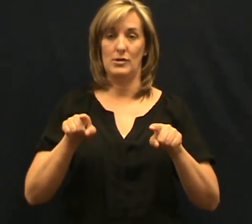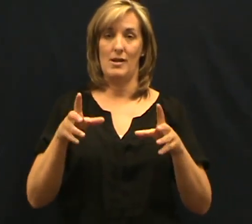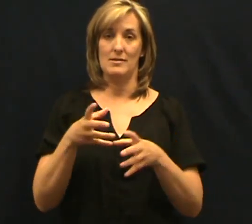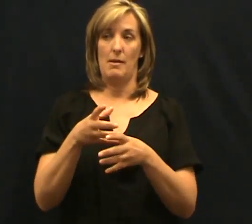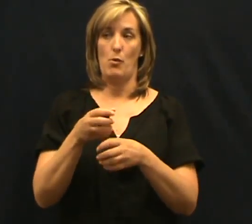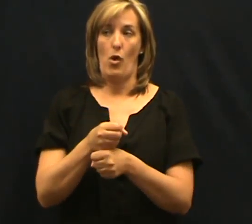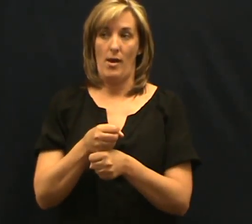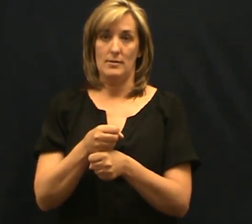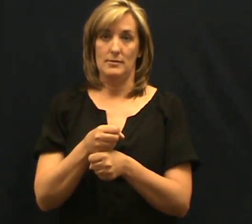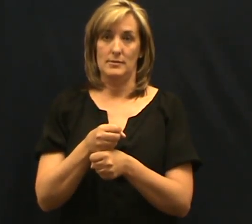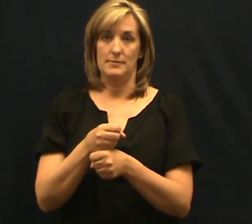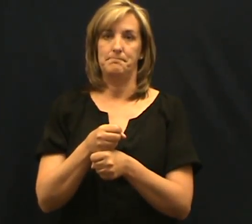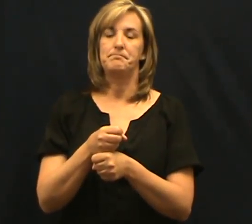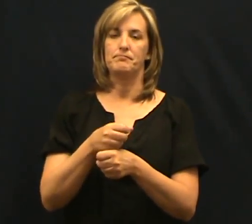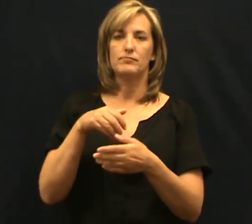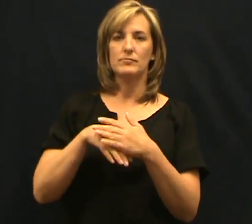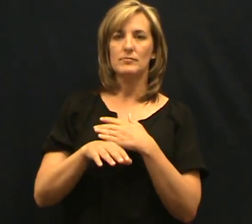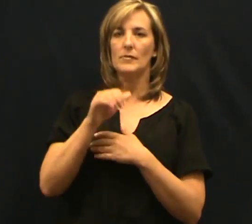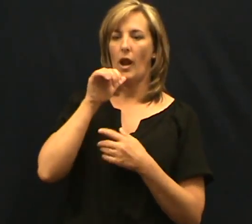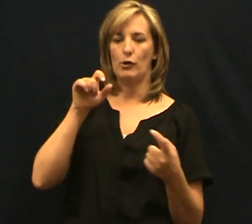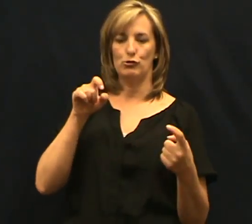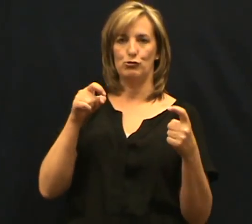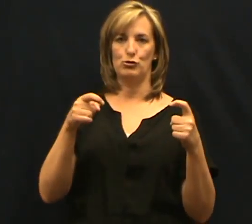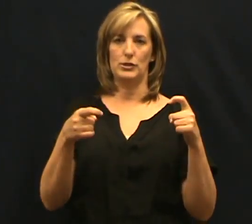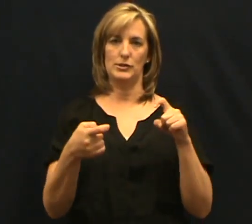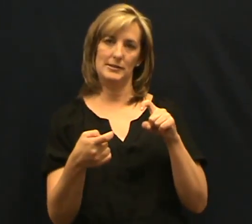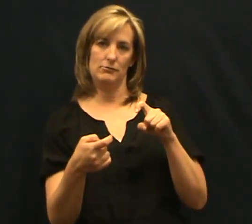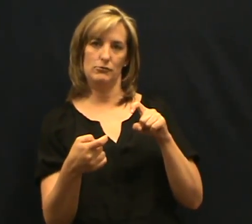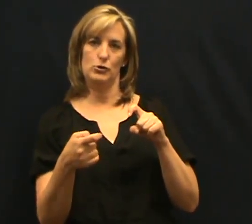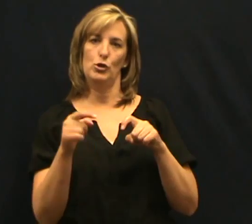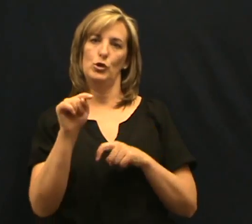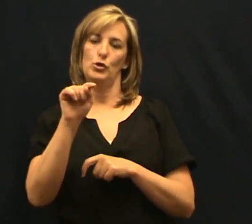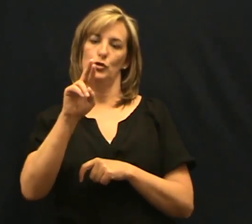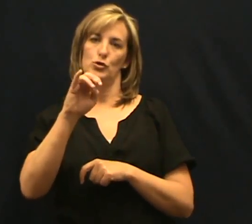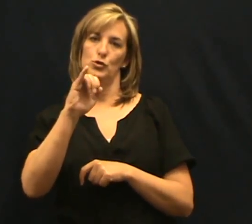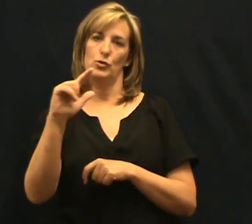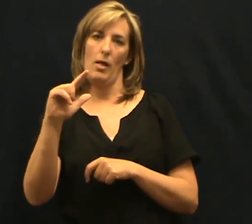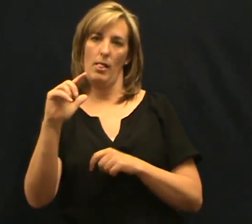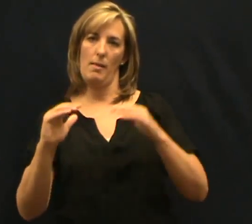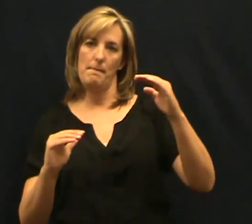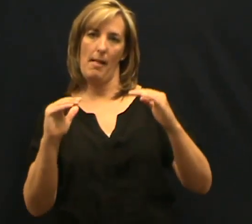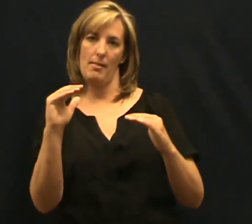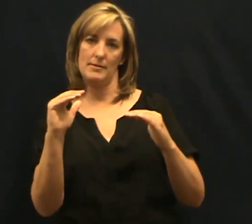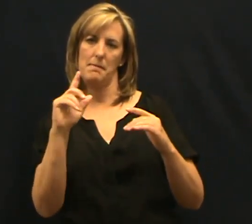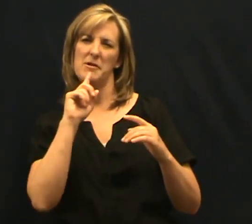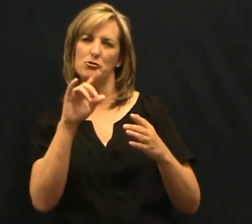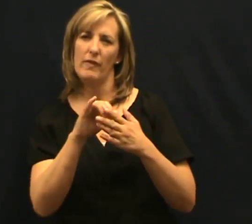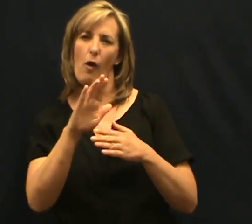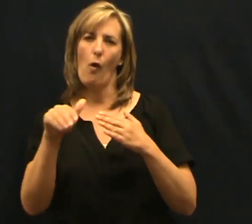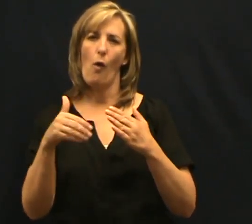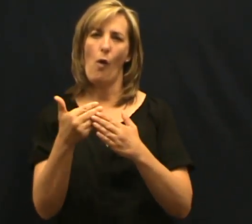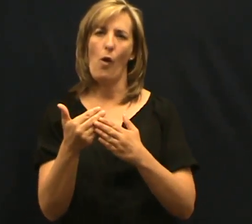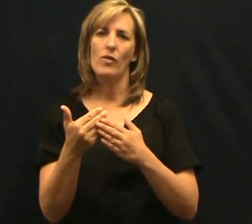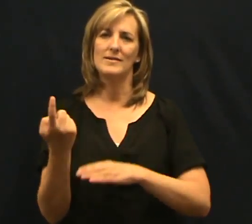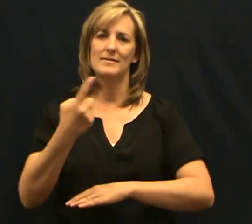the unadjusted trial balance every day to make sure that our day's activity has been recorded properly. At the end